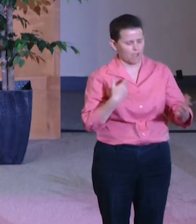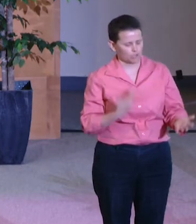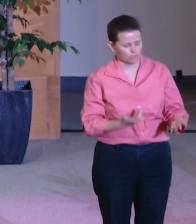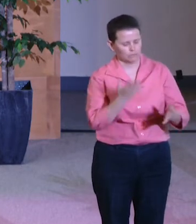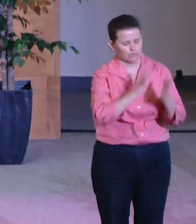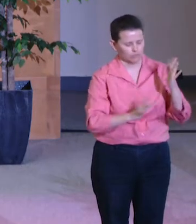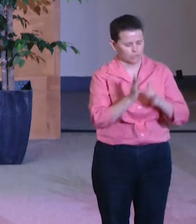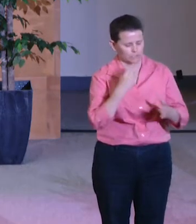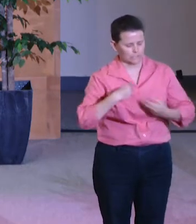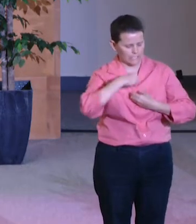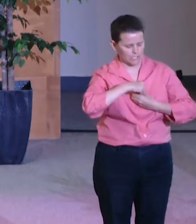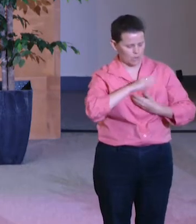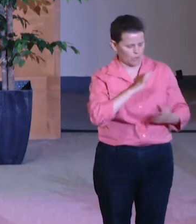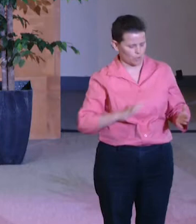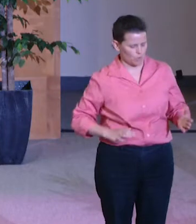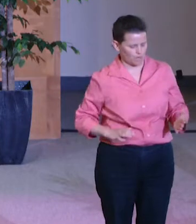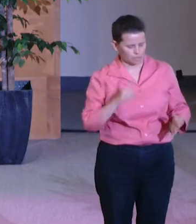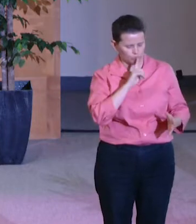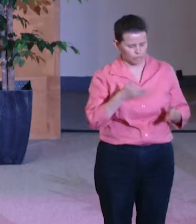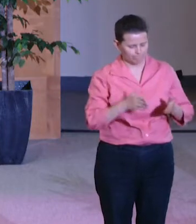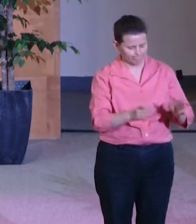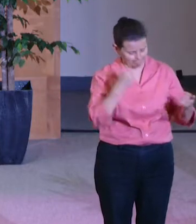is, so we allow it to be. Amen.